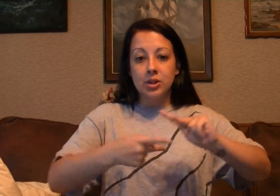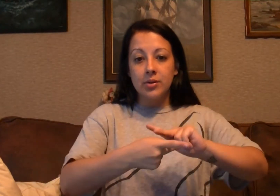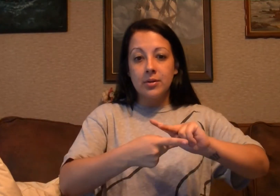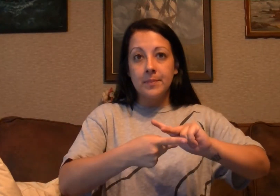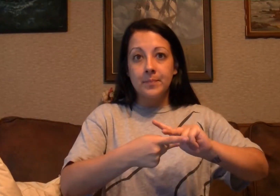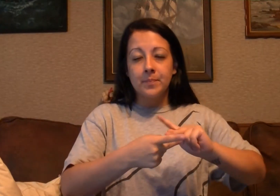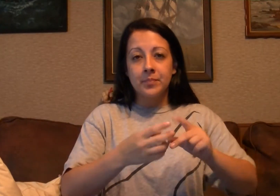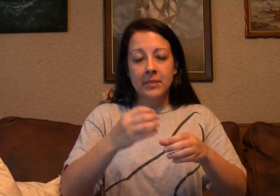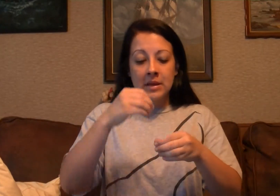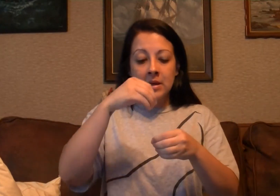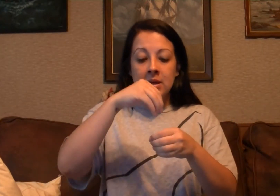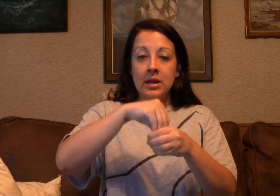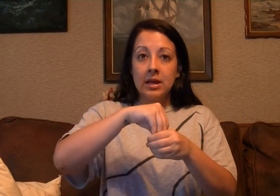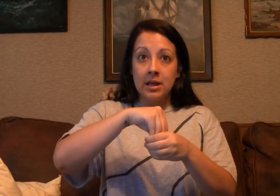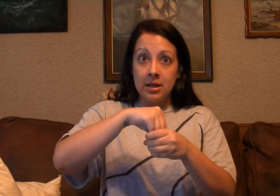other. In